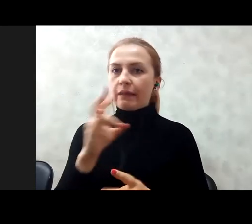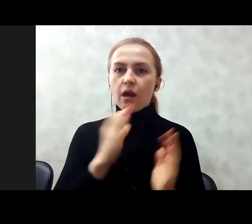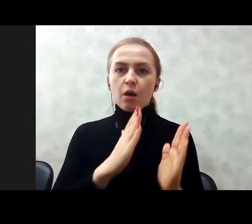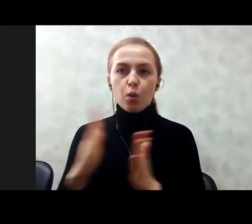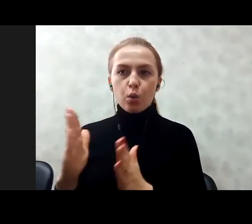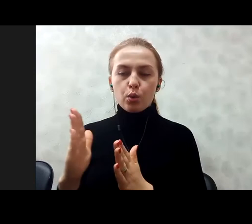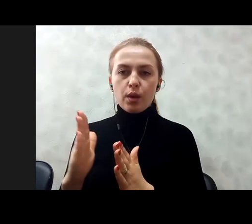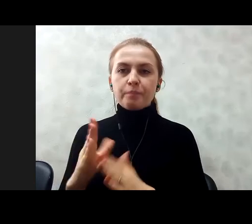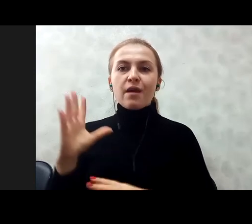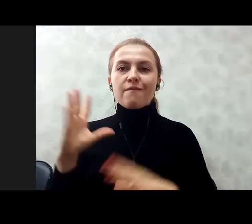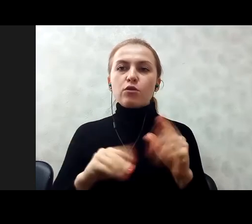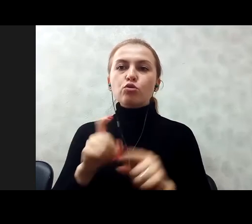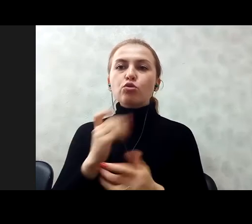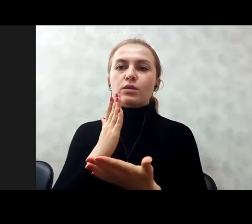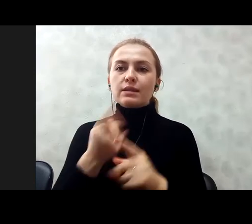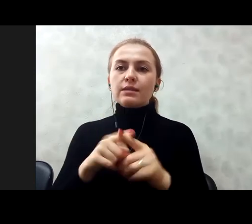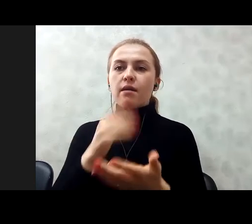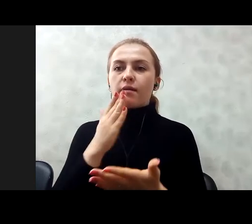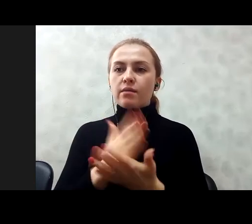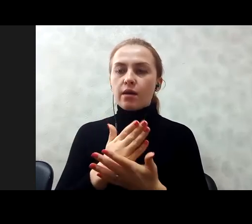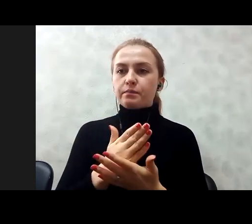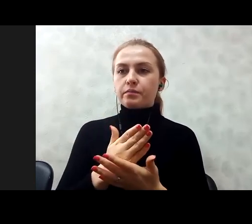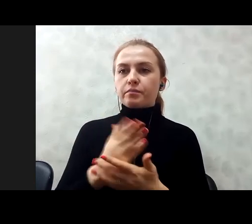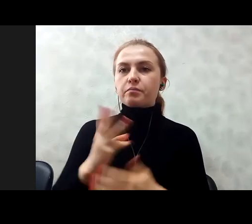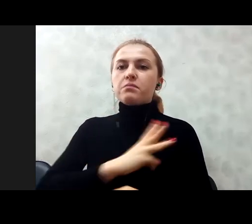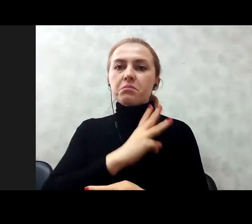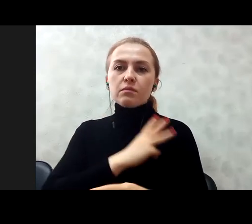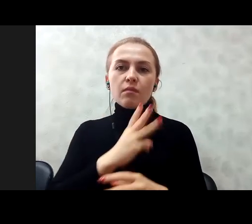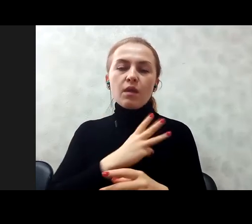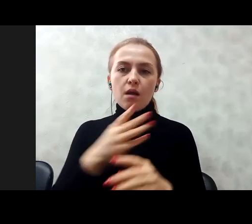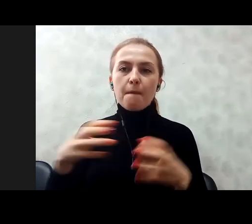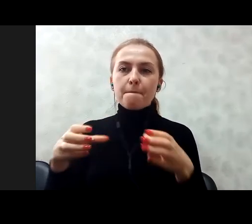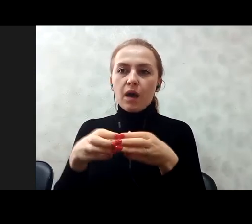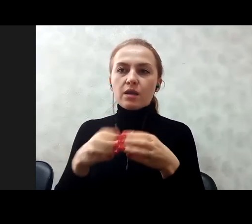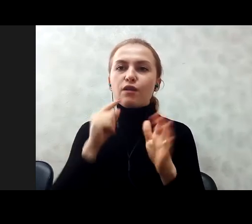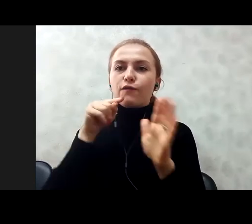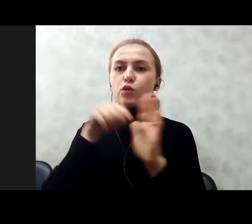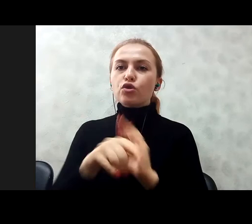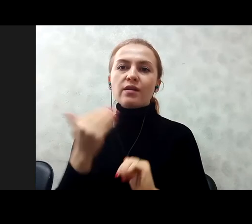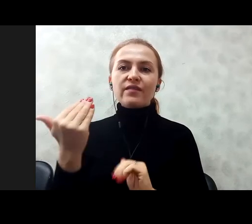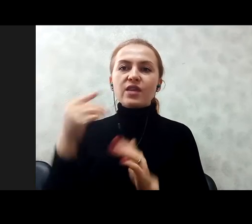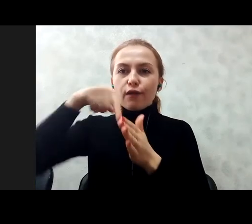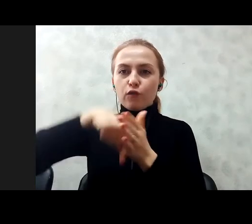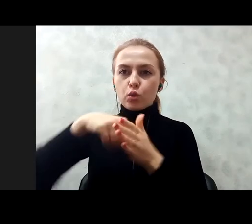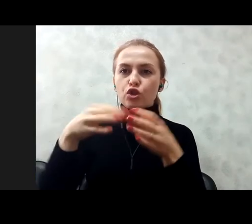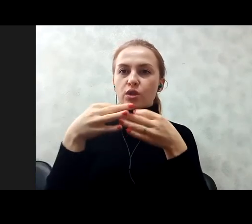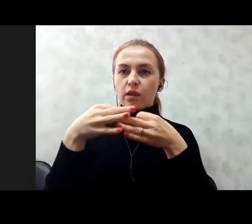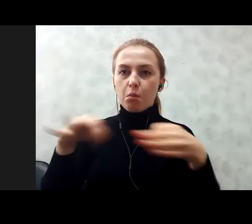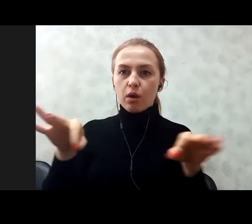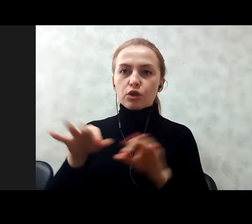already exists, and the failure of the law to regulate right now is certainly a